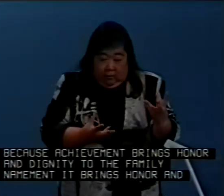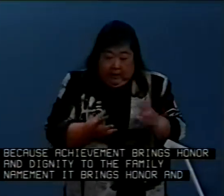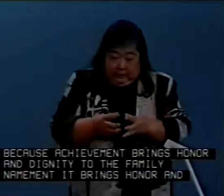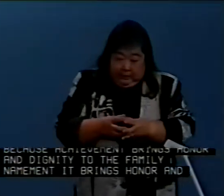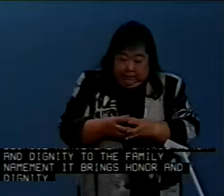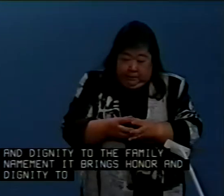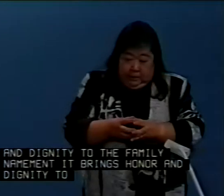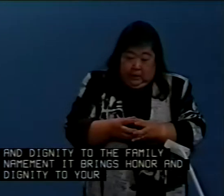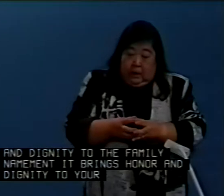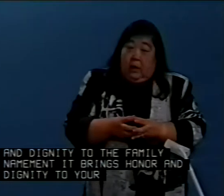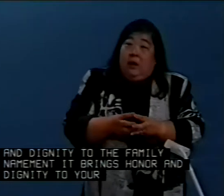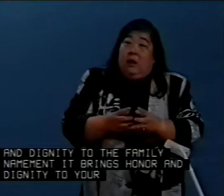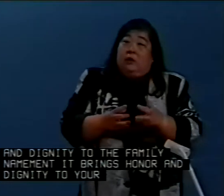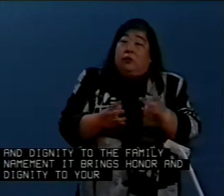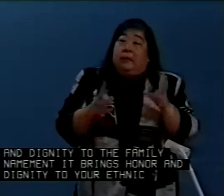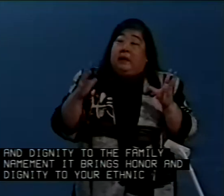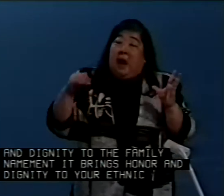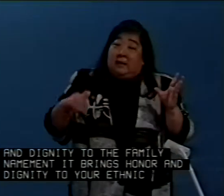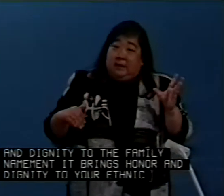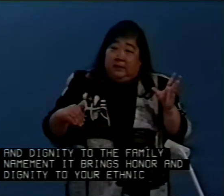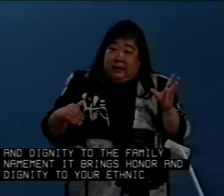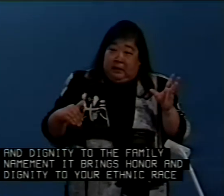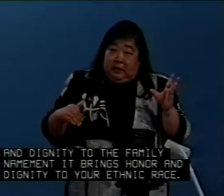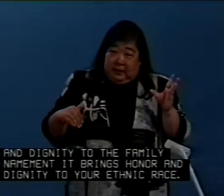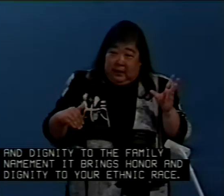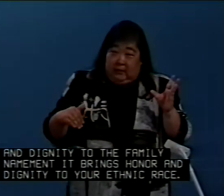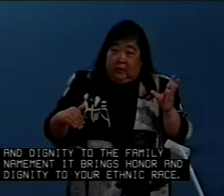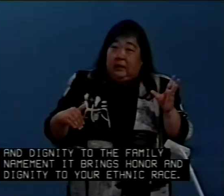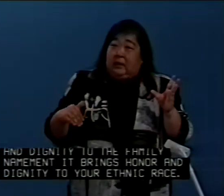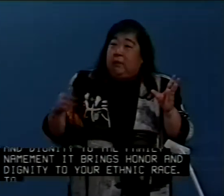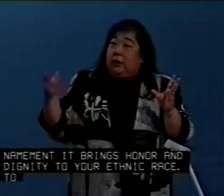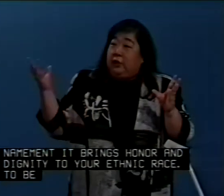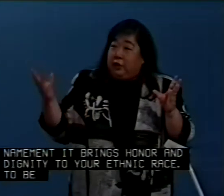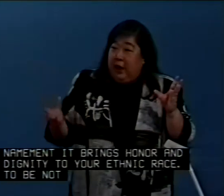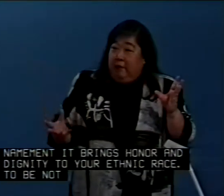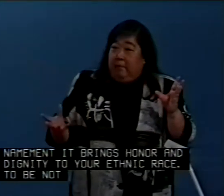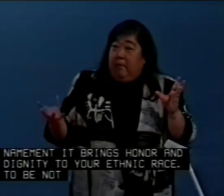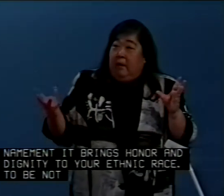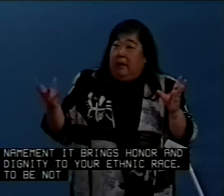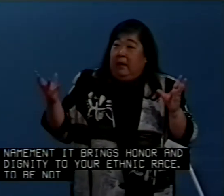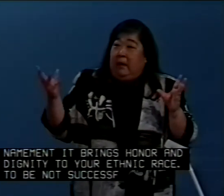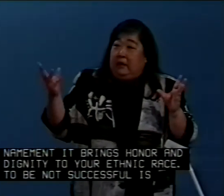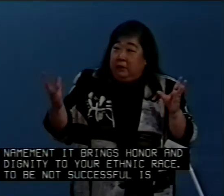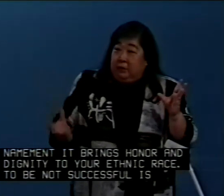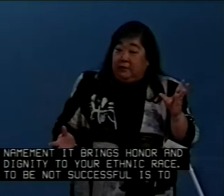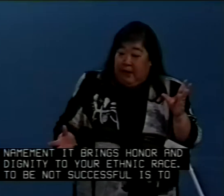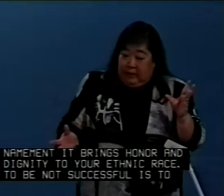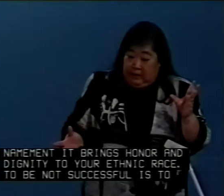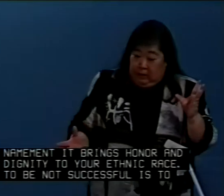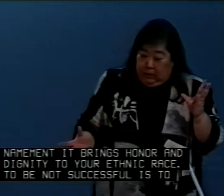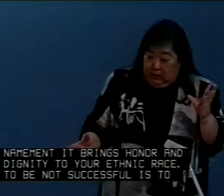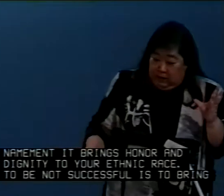race. To be not successful is to bring shame and to lose face within the